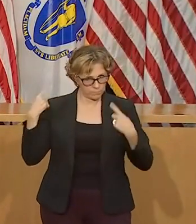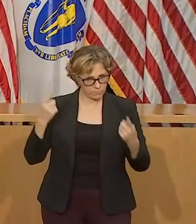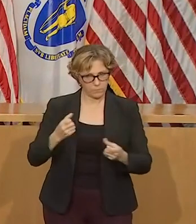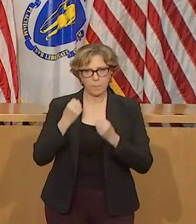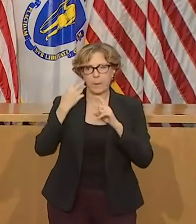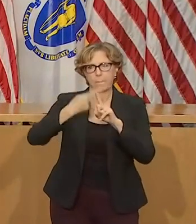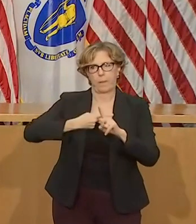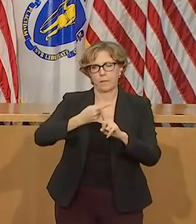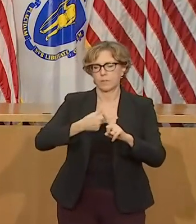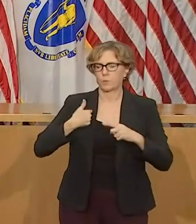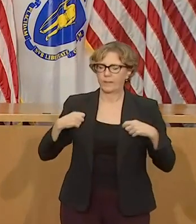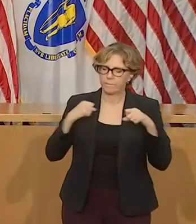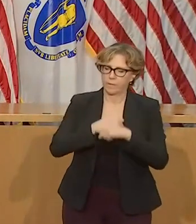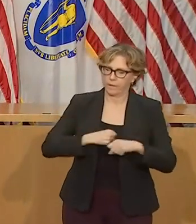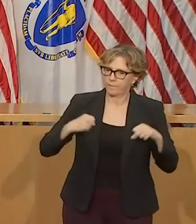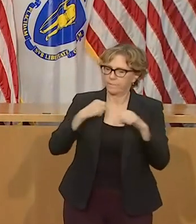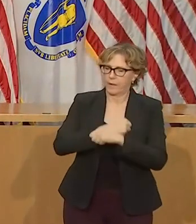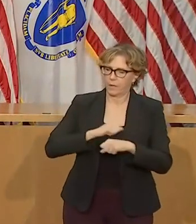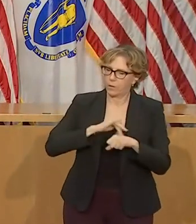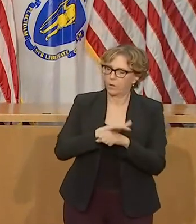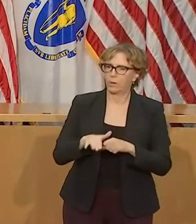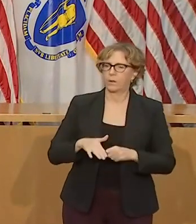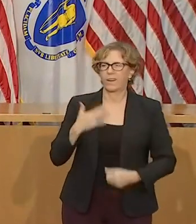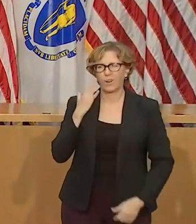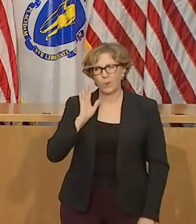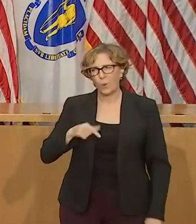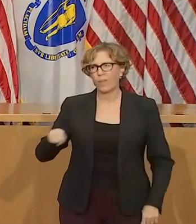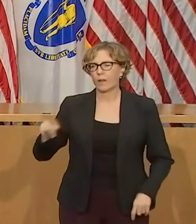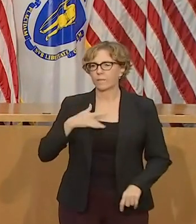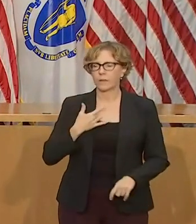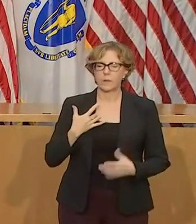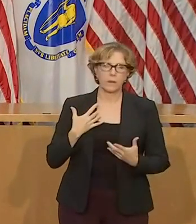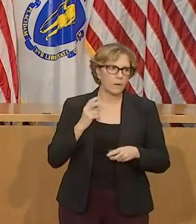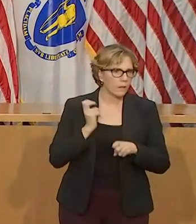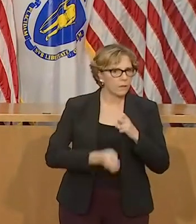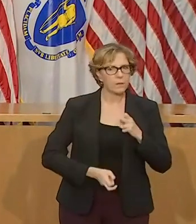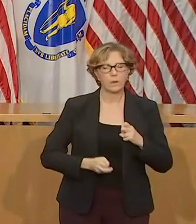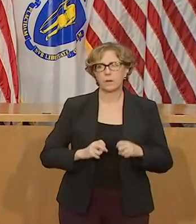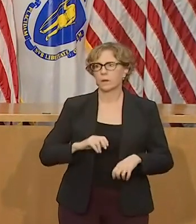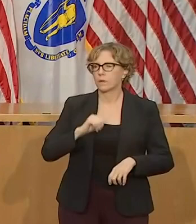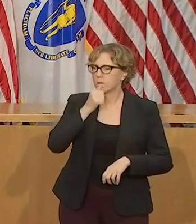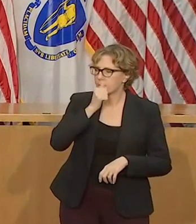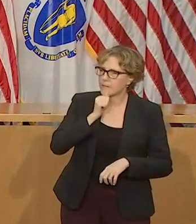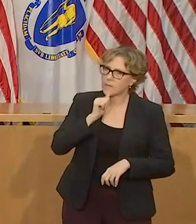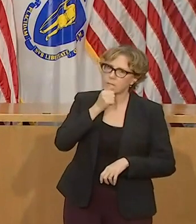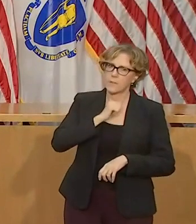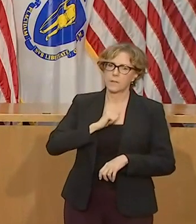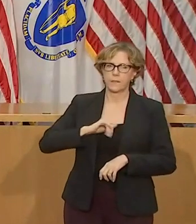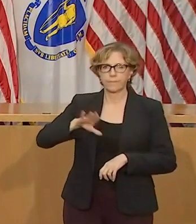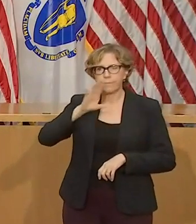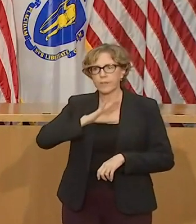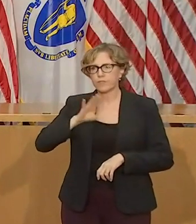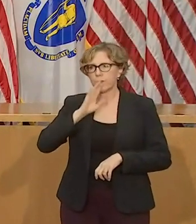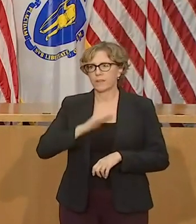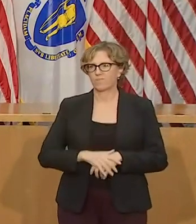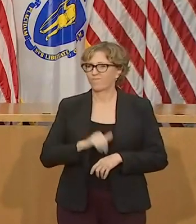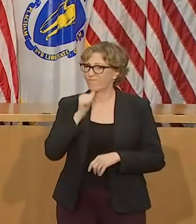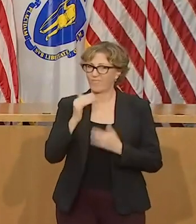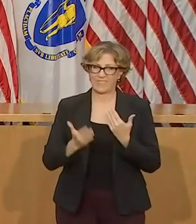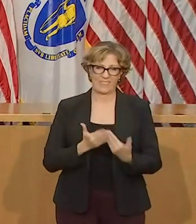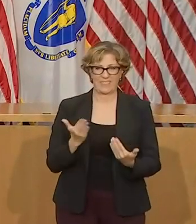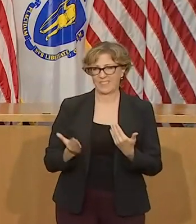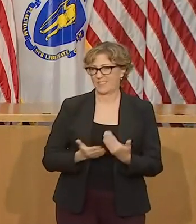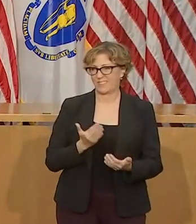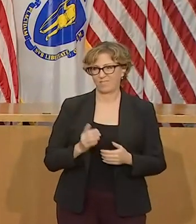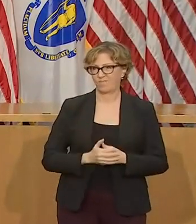hard, it's been difficult, it's been frustrating, and at times it hasn't been pretty. And it's made it very difficult for any of